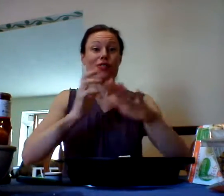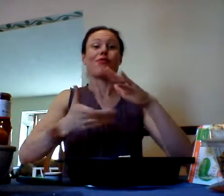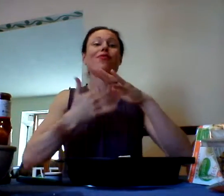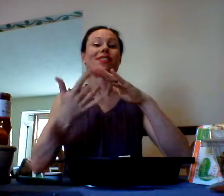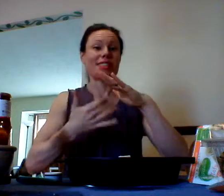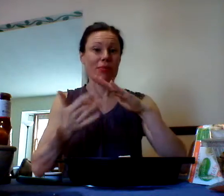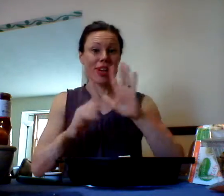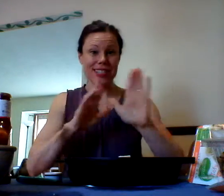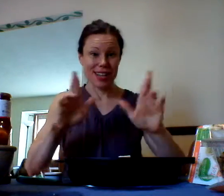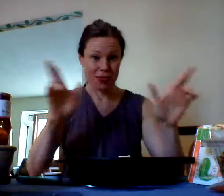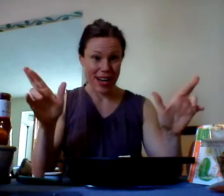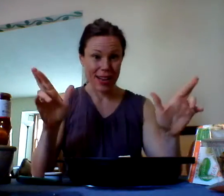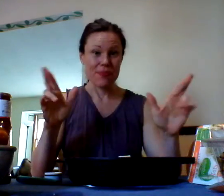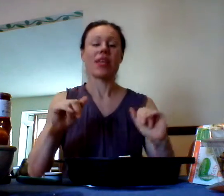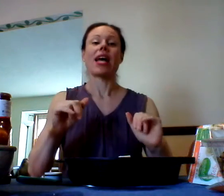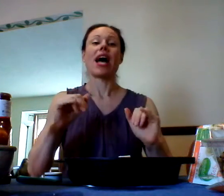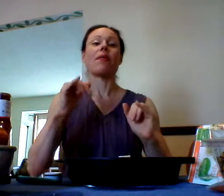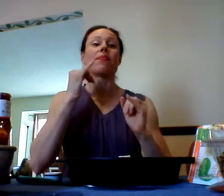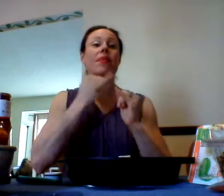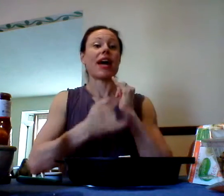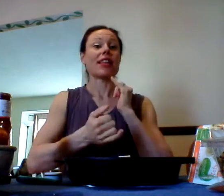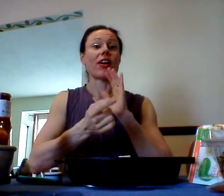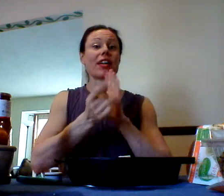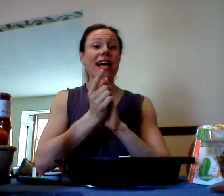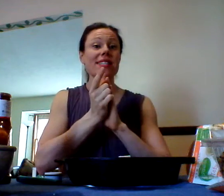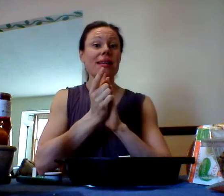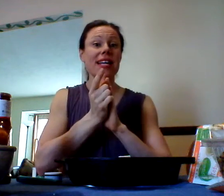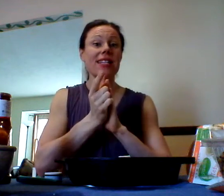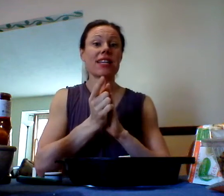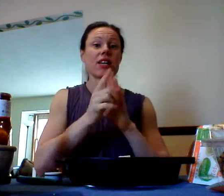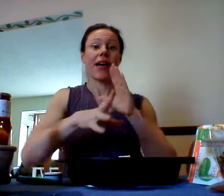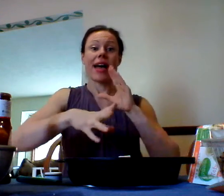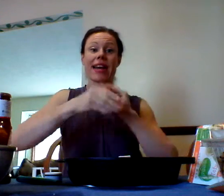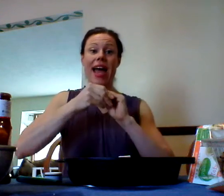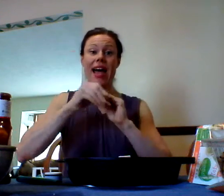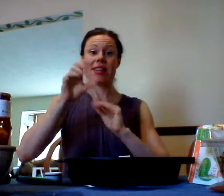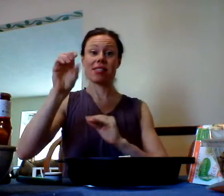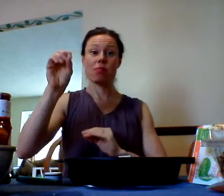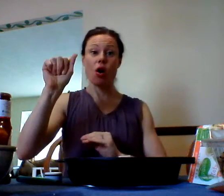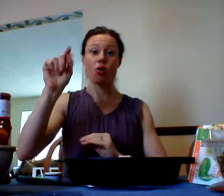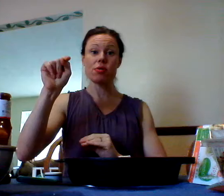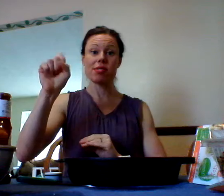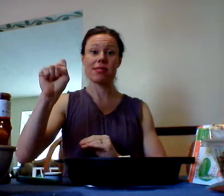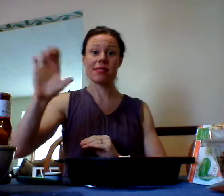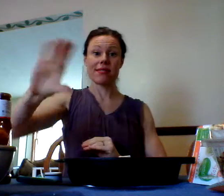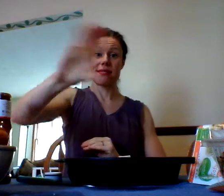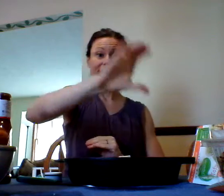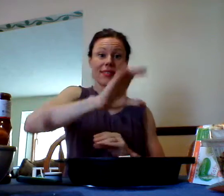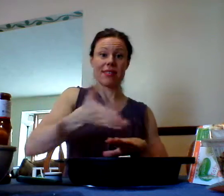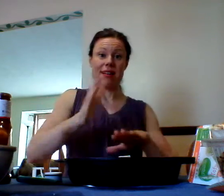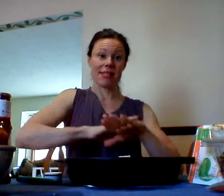stove, simmer it until it's ready. At the very last minute, go ahead and add some oats on